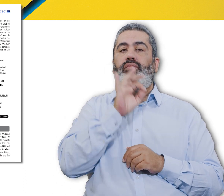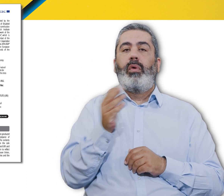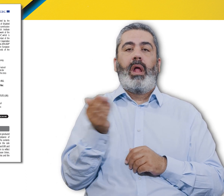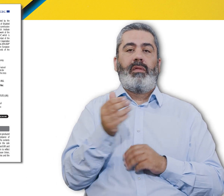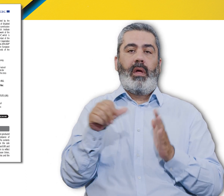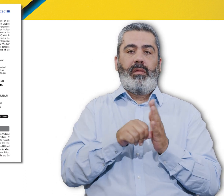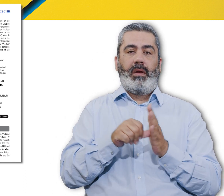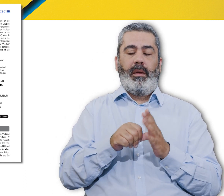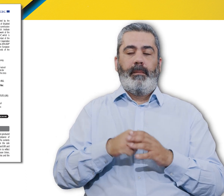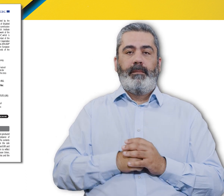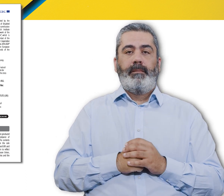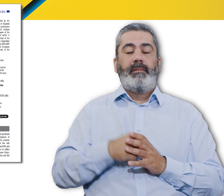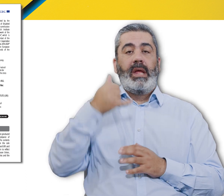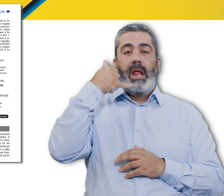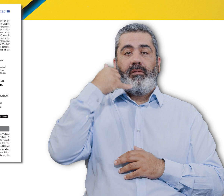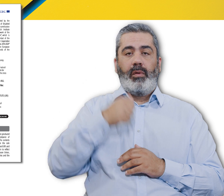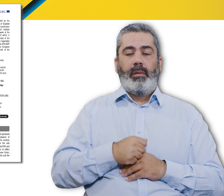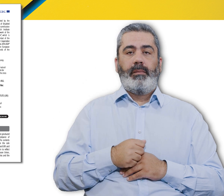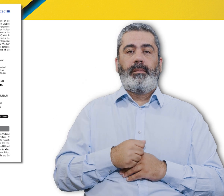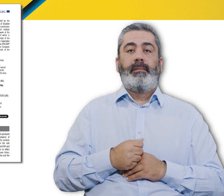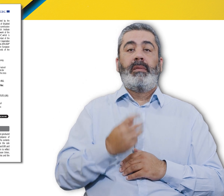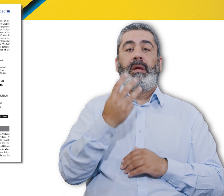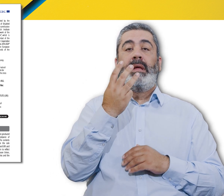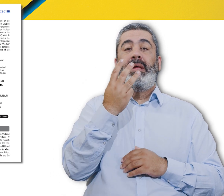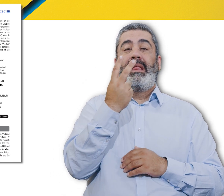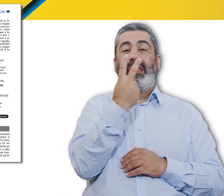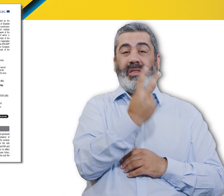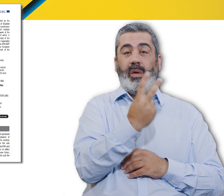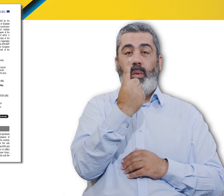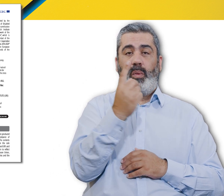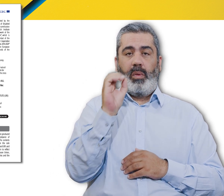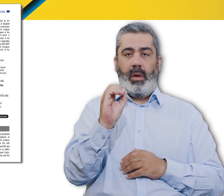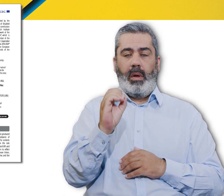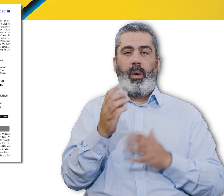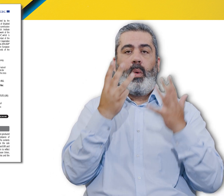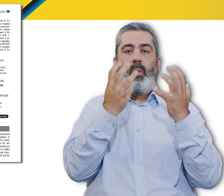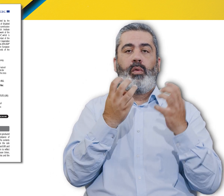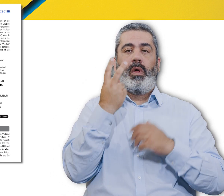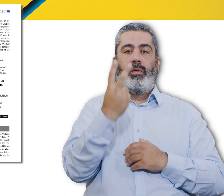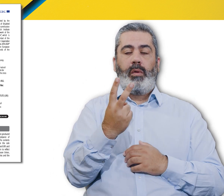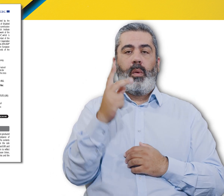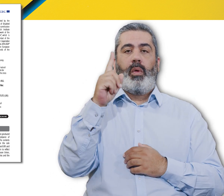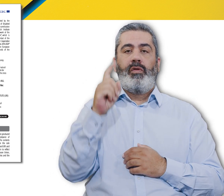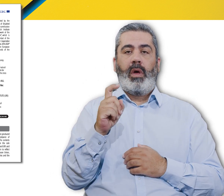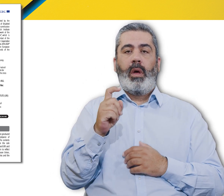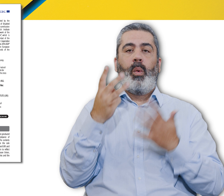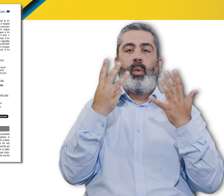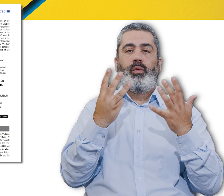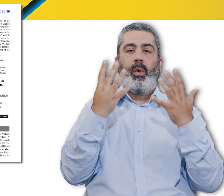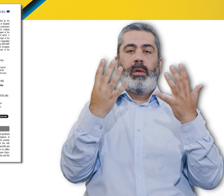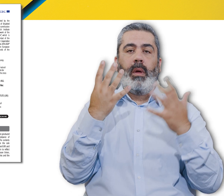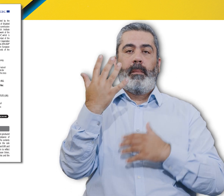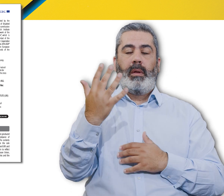17673 Kalagia, Athens, Greece. Phone, +30 210 82 10